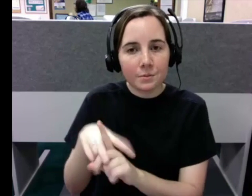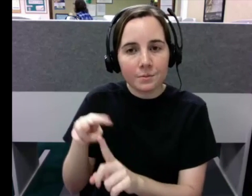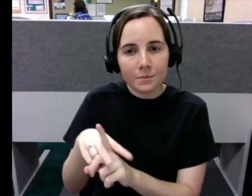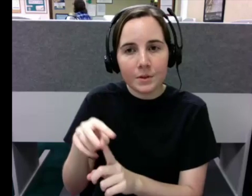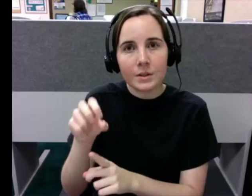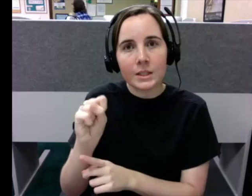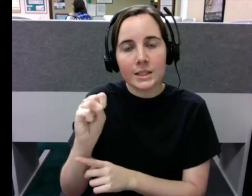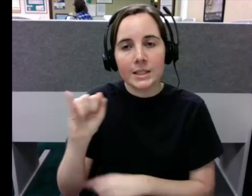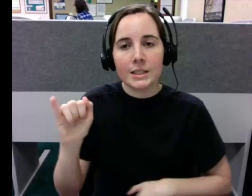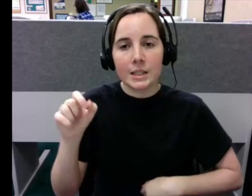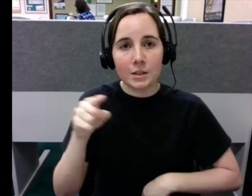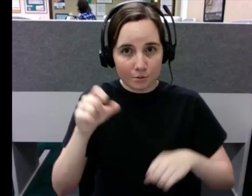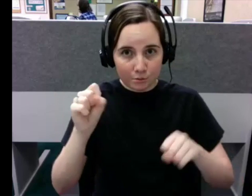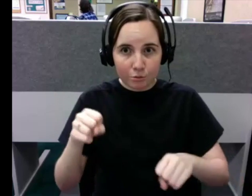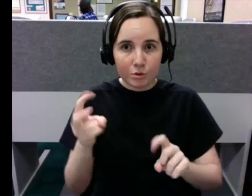Social Security office.